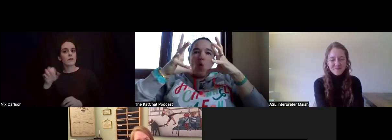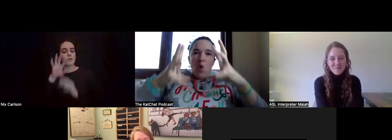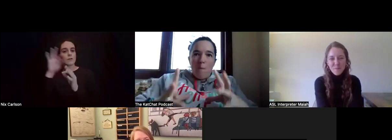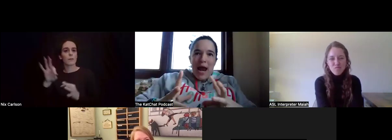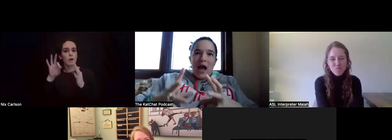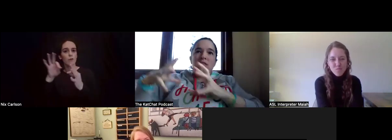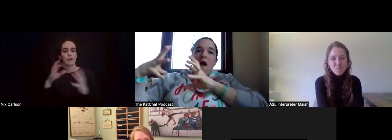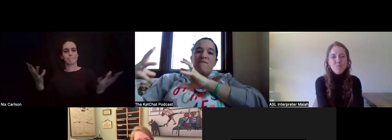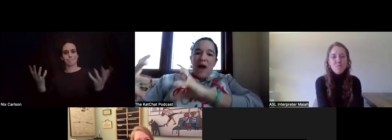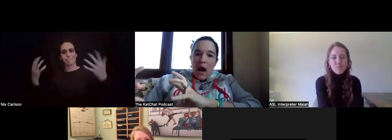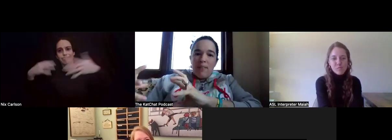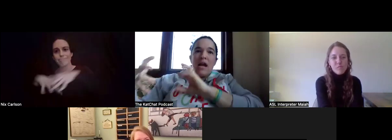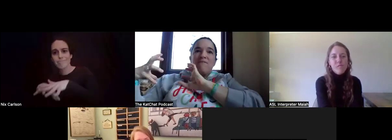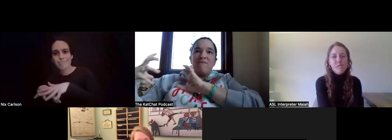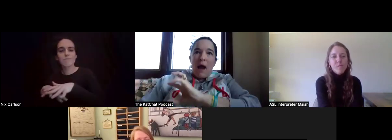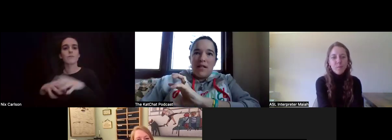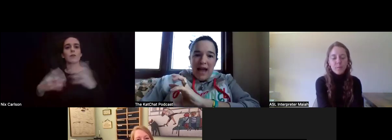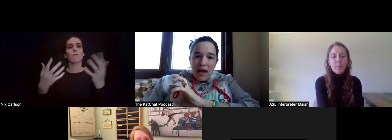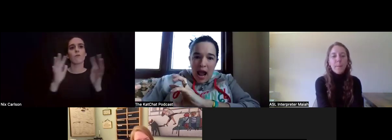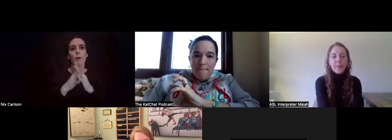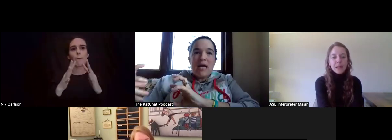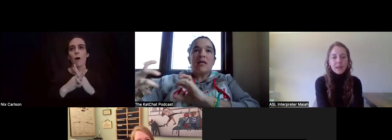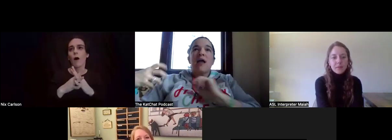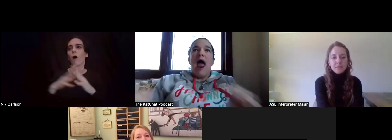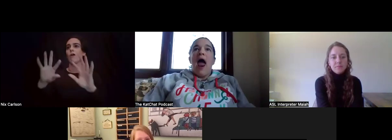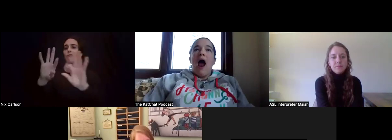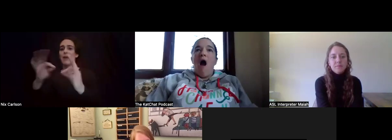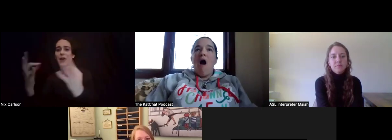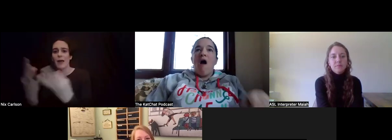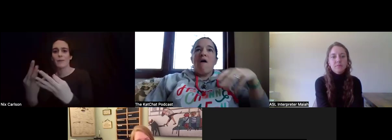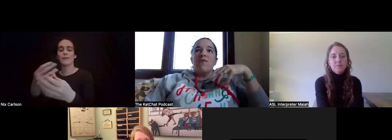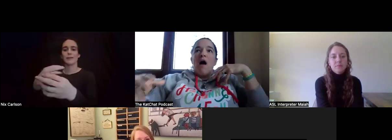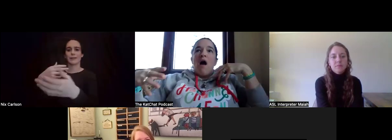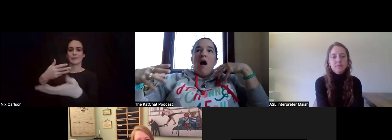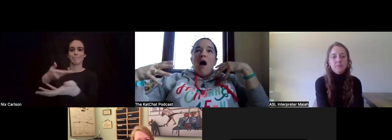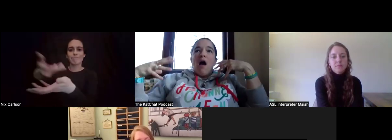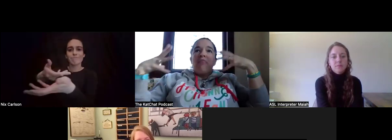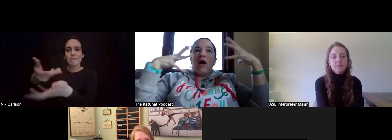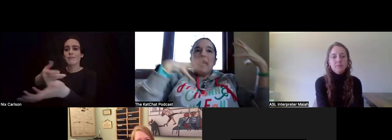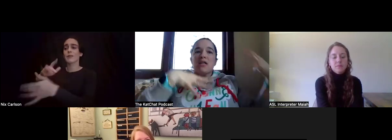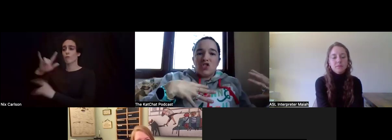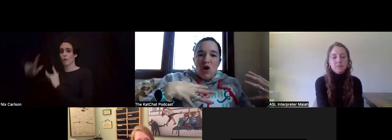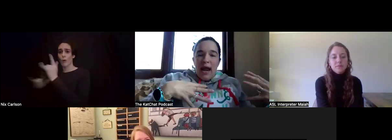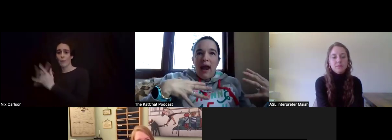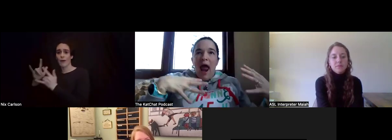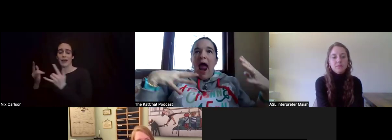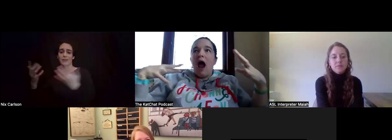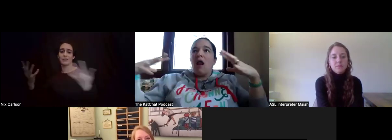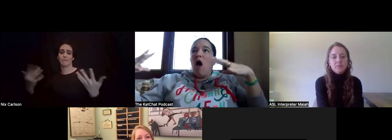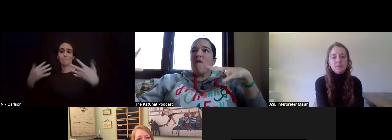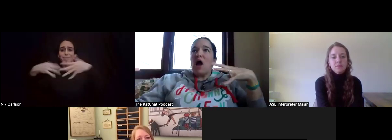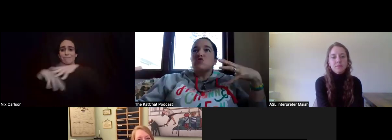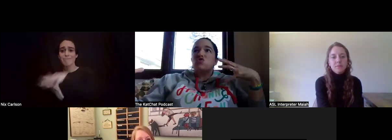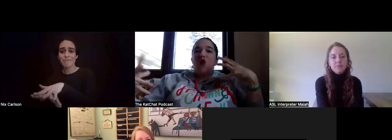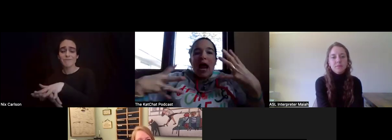football, romance, family dynamic, of the history,